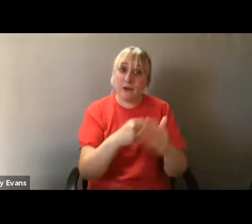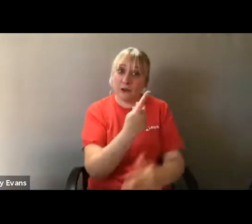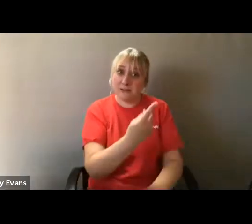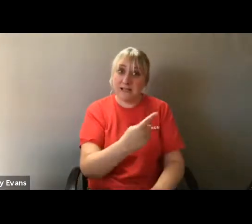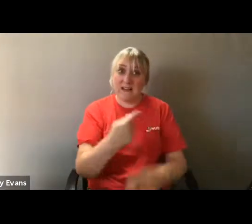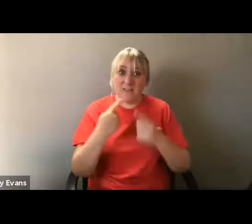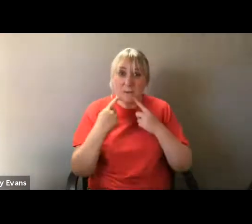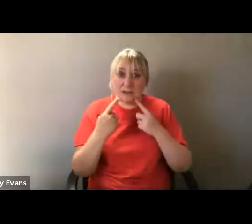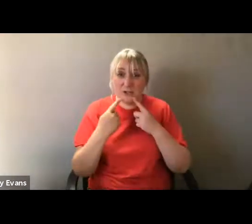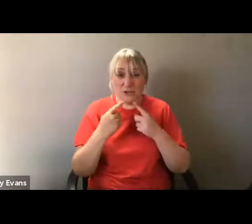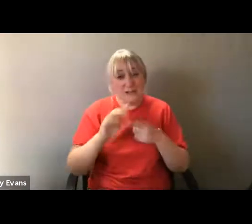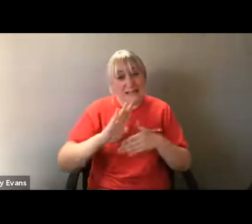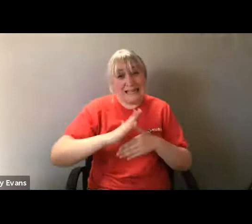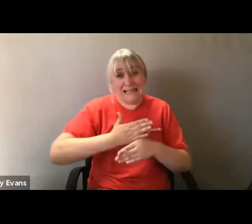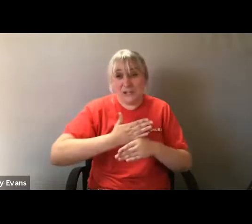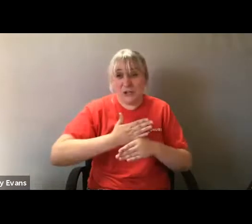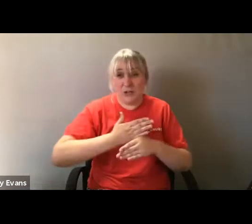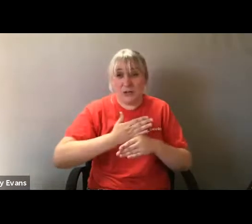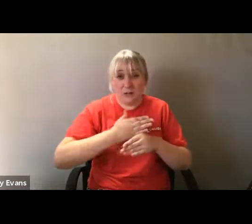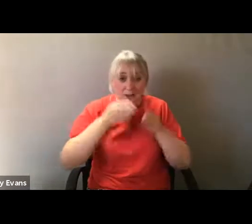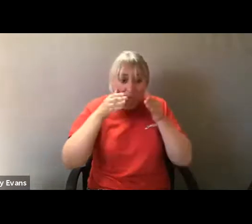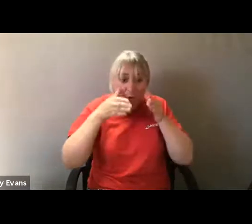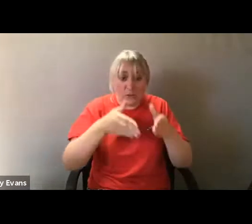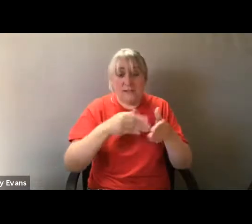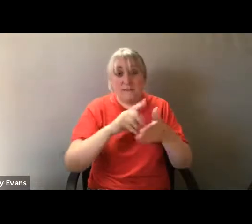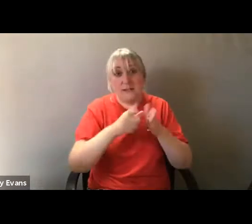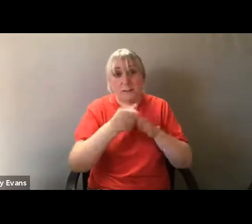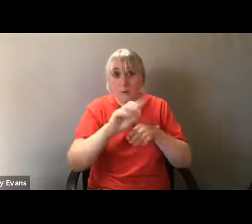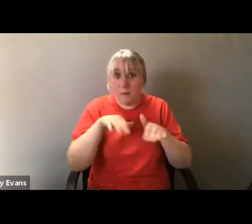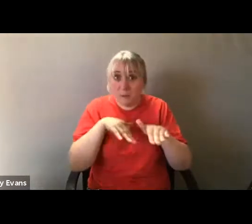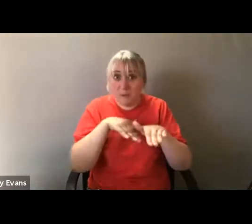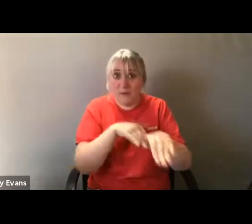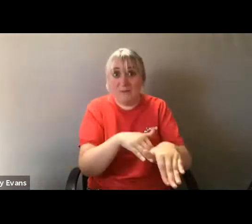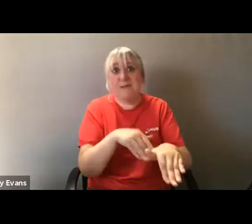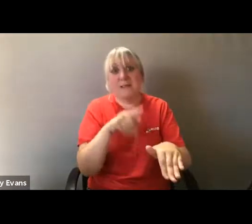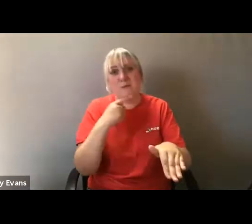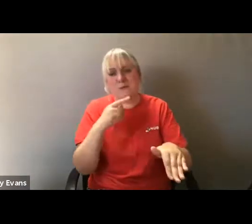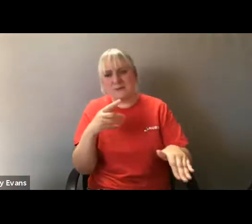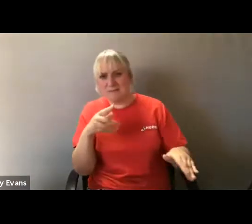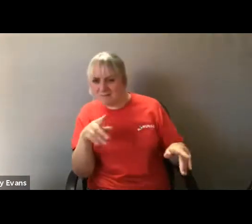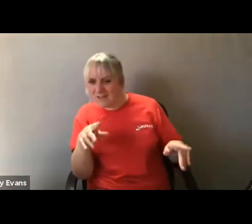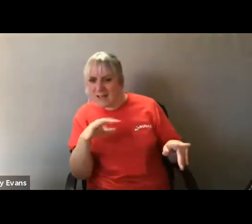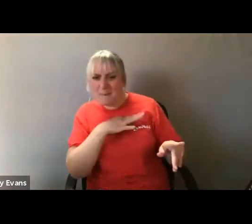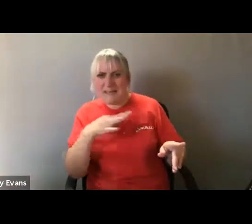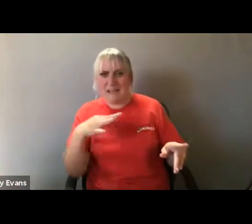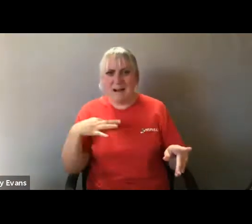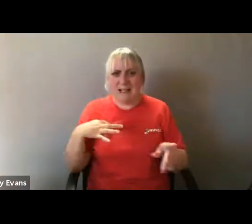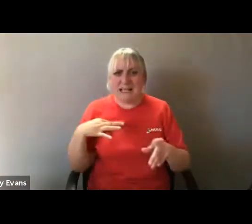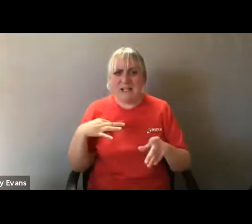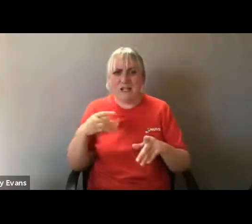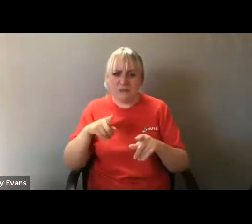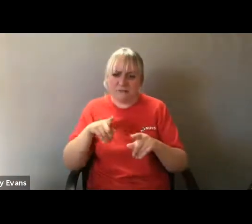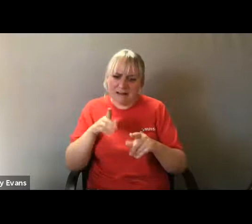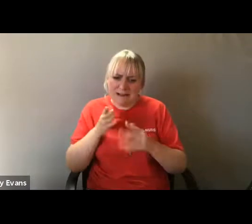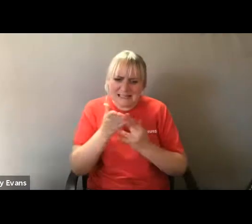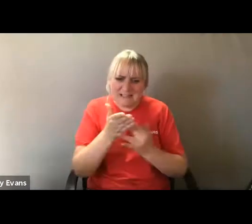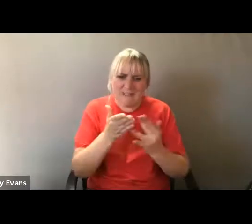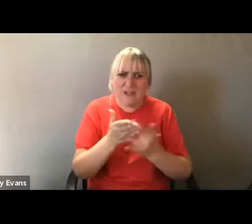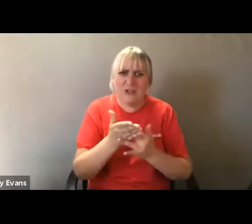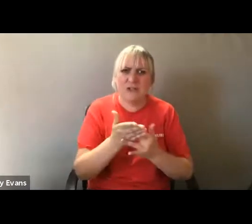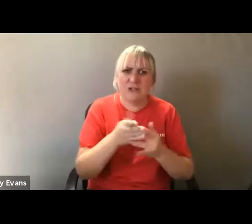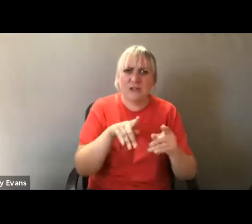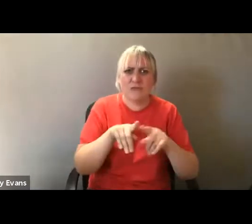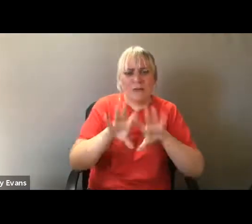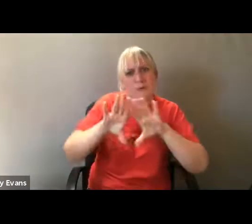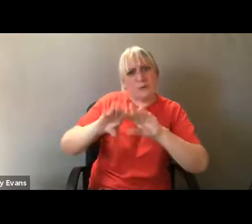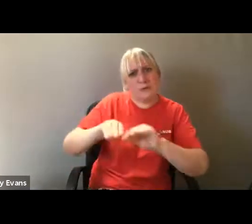movement's initial focus was on the medical model, as this was on medicalisation or medical interventions, as this was a major source